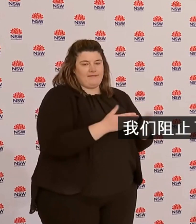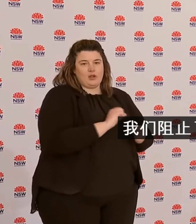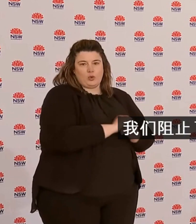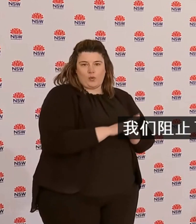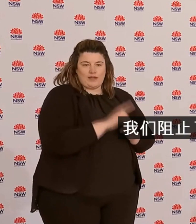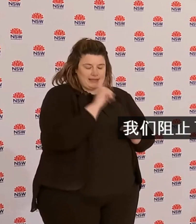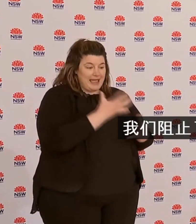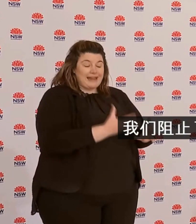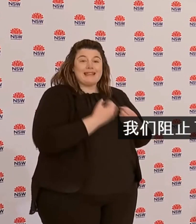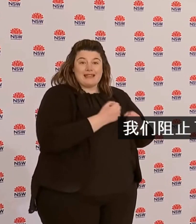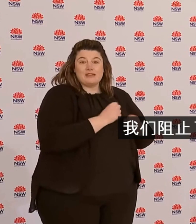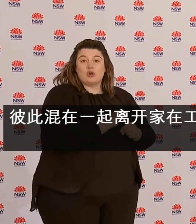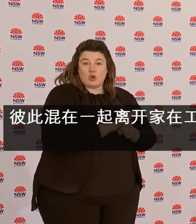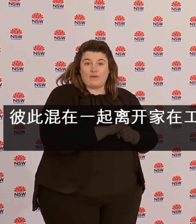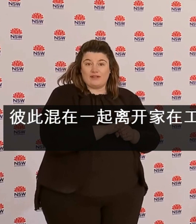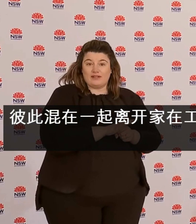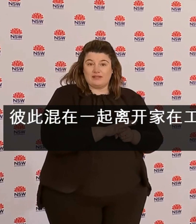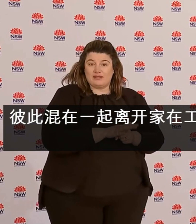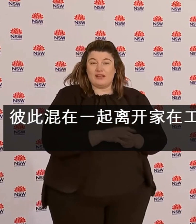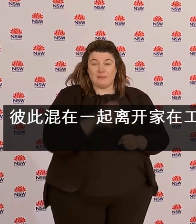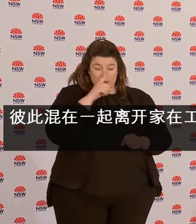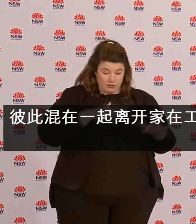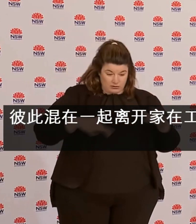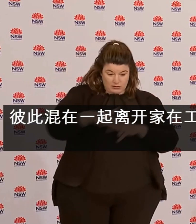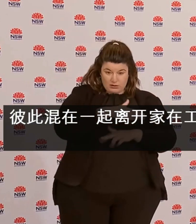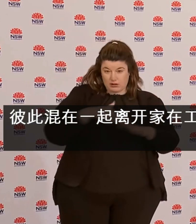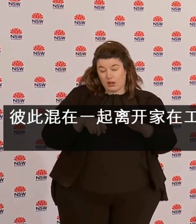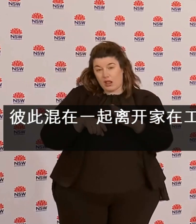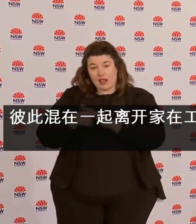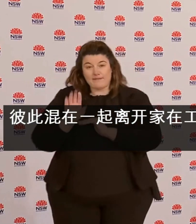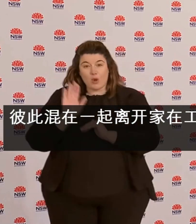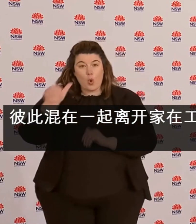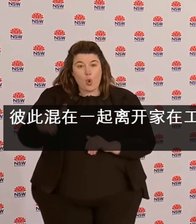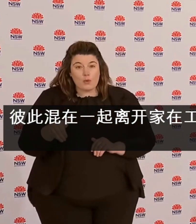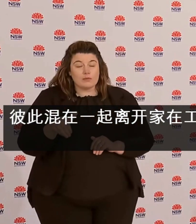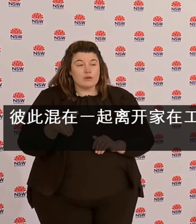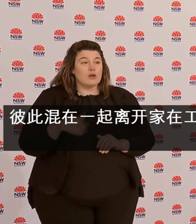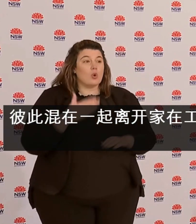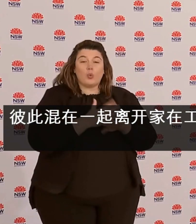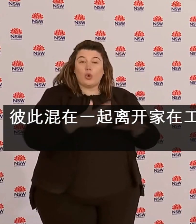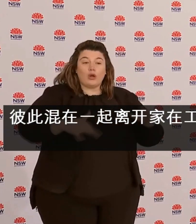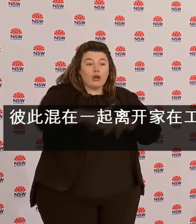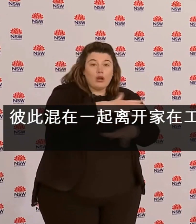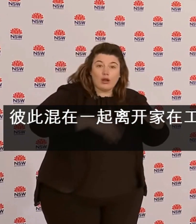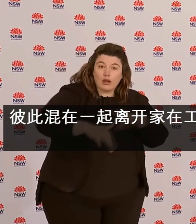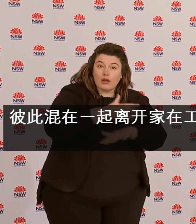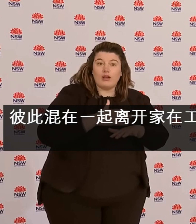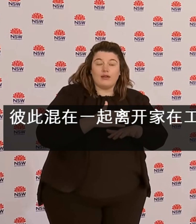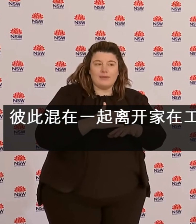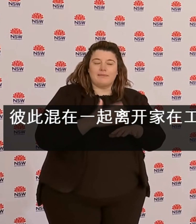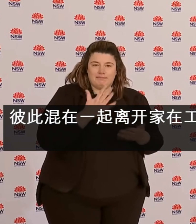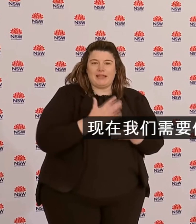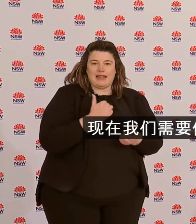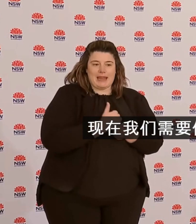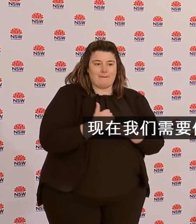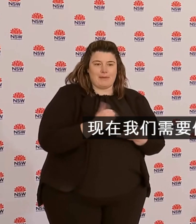prevented hundreds of thousands of people mixing with each other, leaving home, mixing at workplaces, has seen